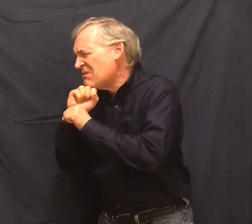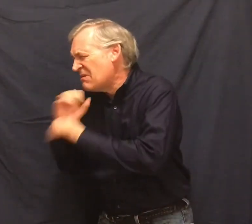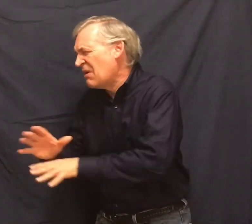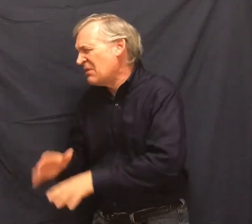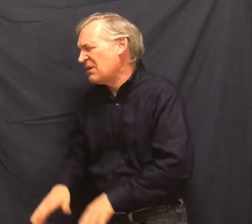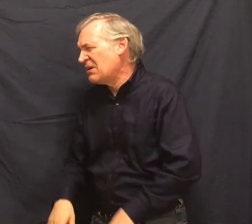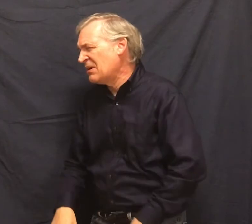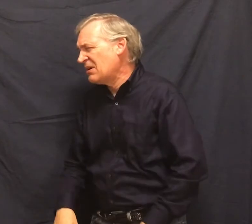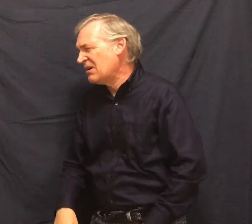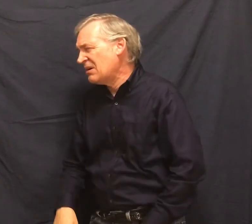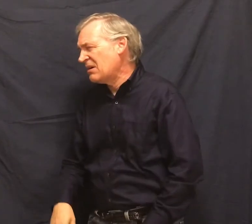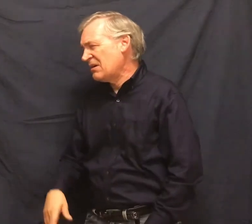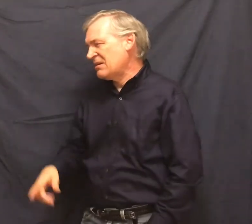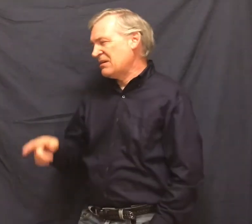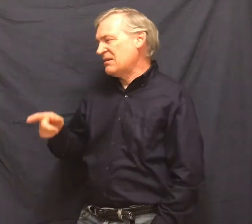back of the head. He wouldn't even quiver.